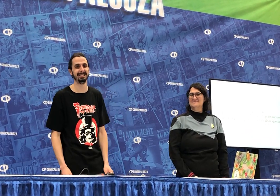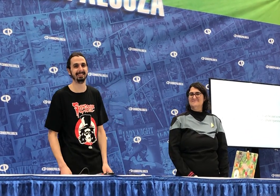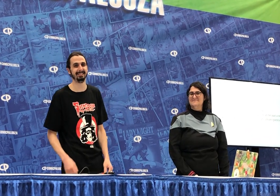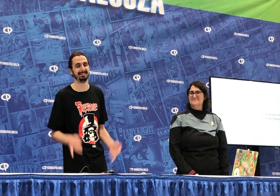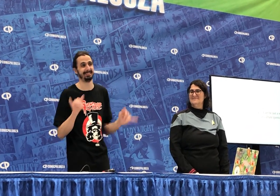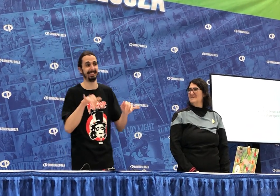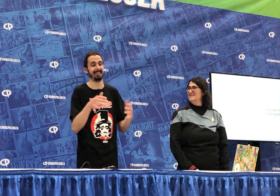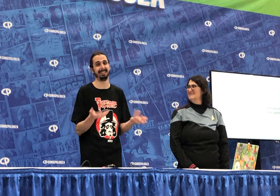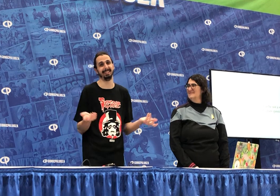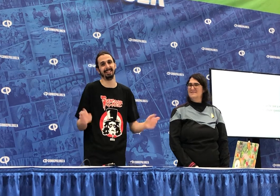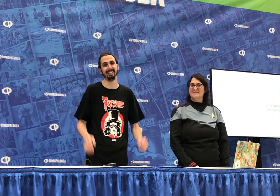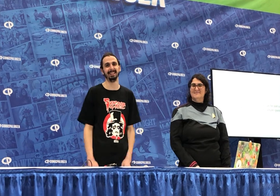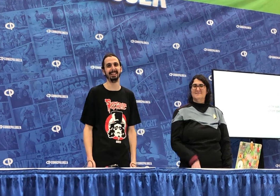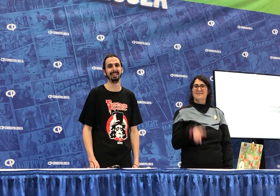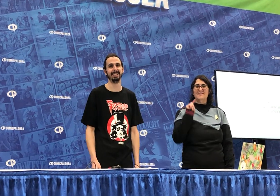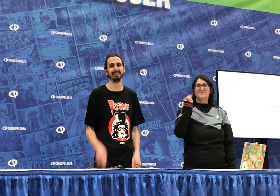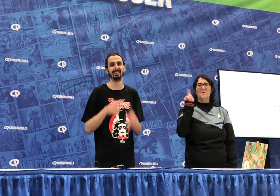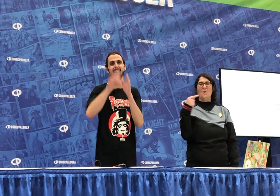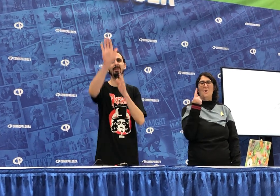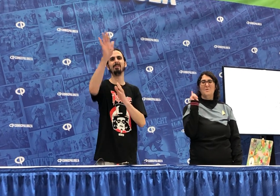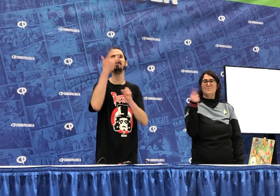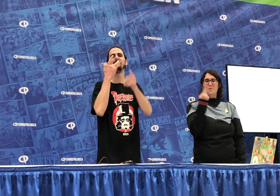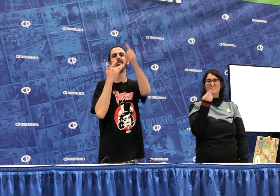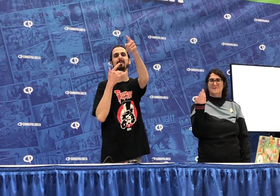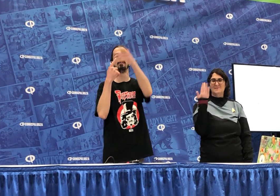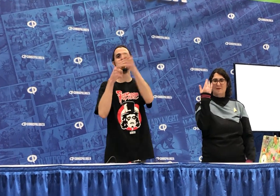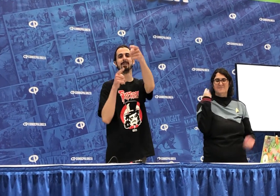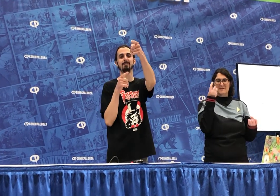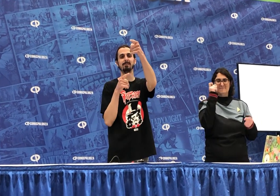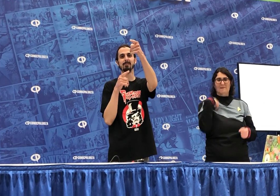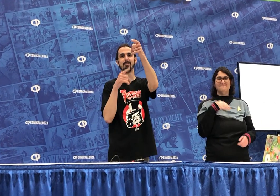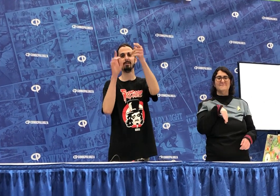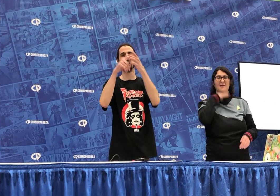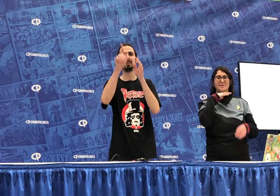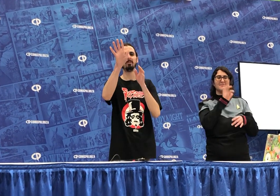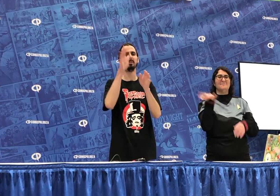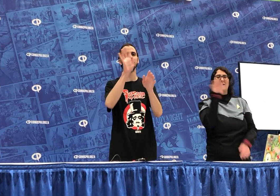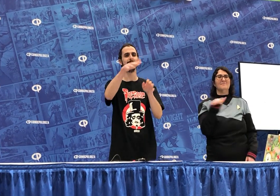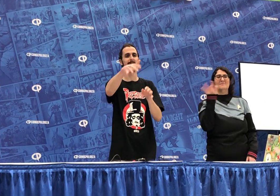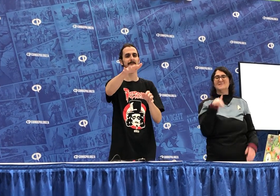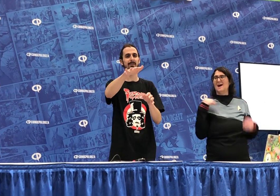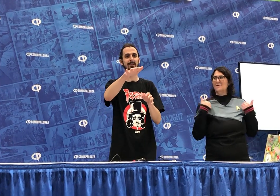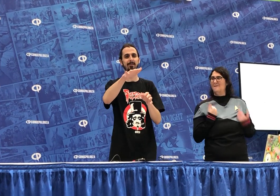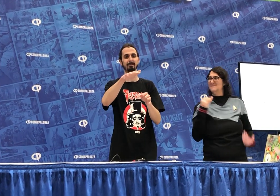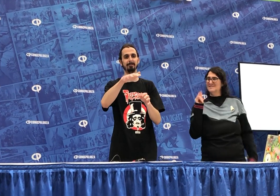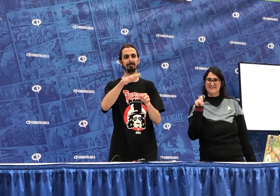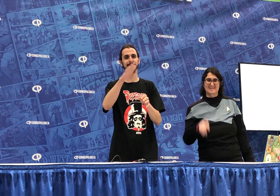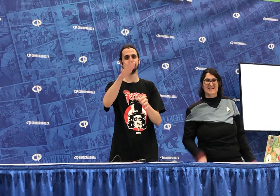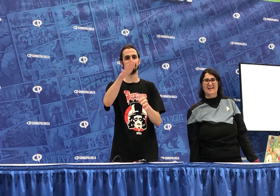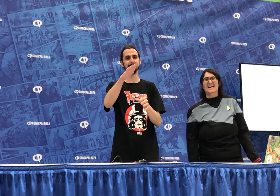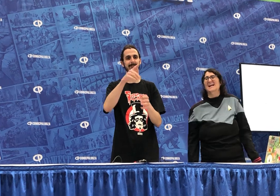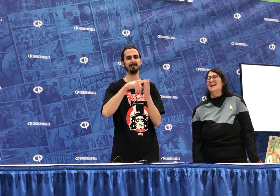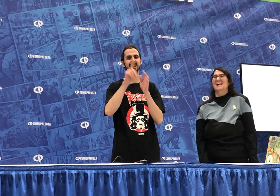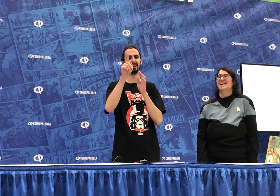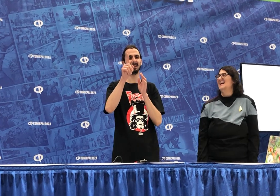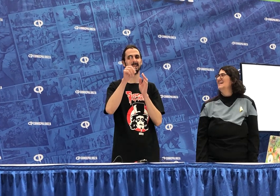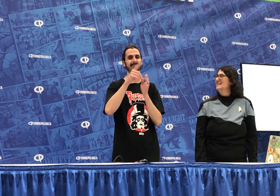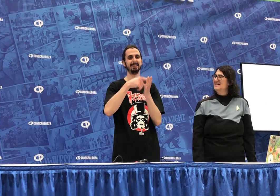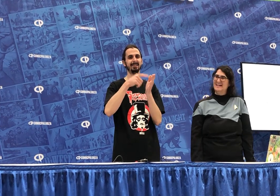choose from those. So I don't know. And Sarah's saying, I don't know. A lot of them we would have to just say, we fingerspell them until we kind of